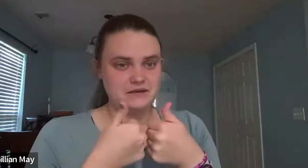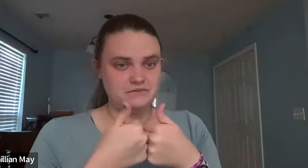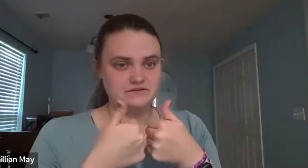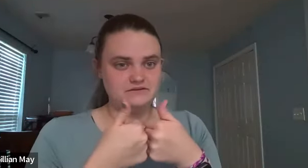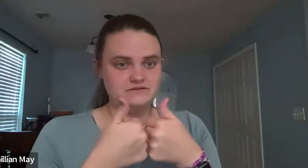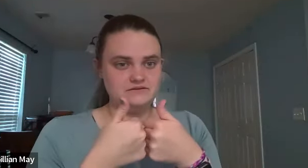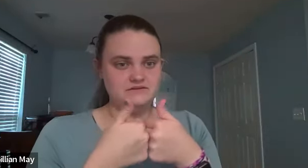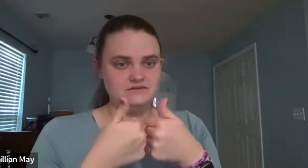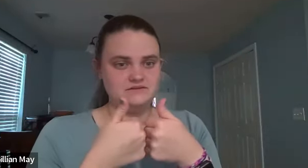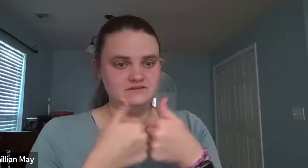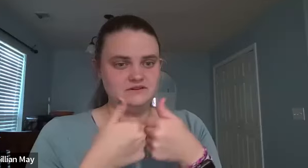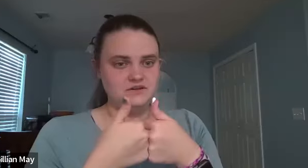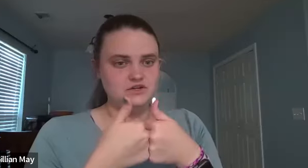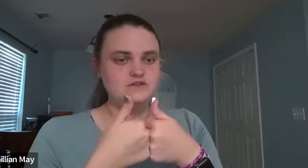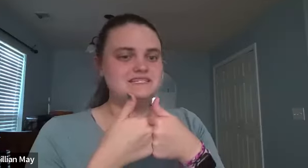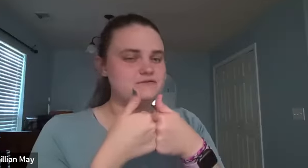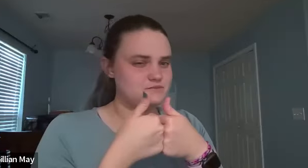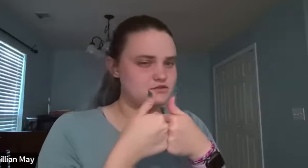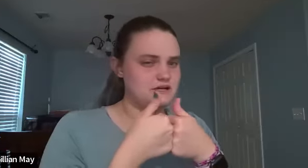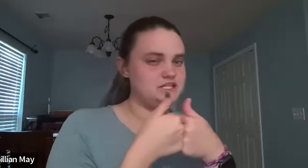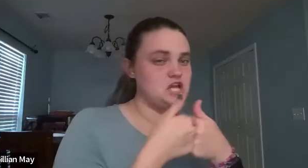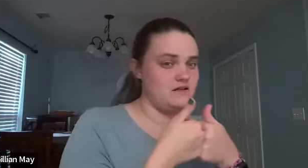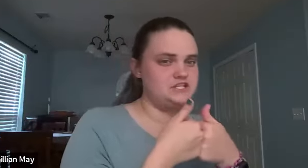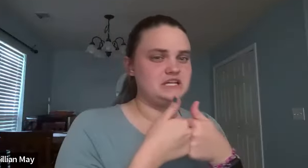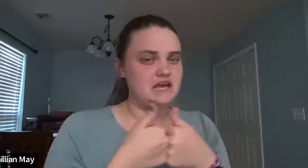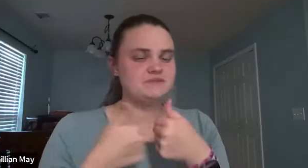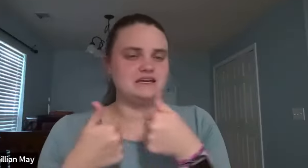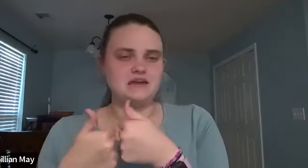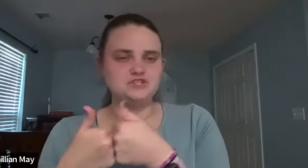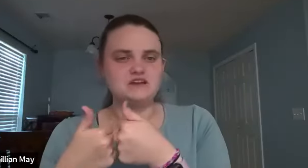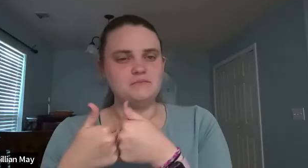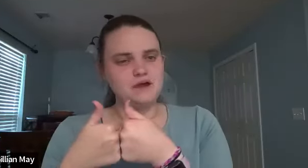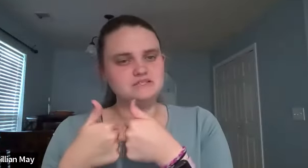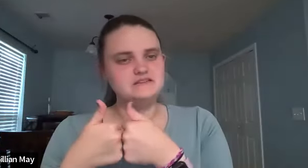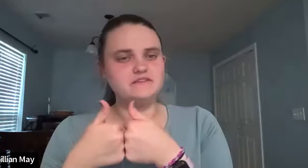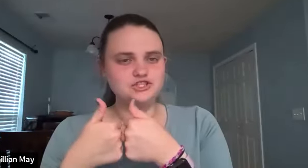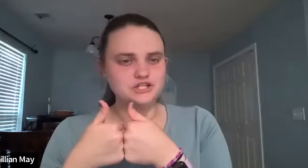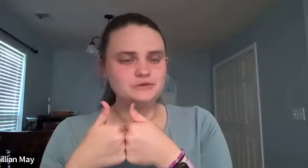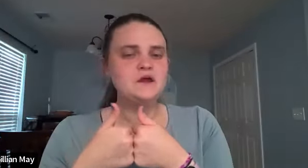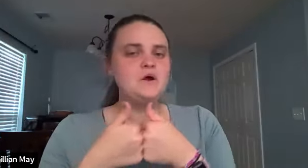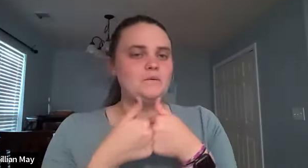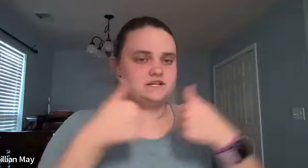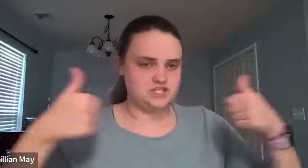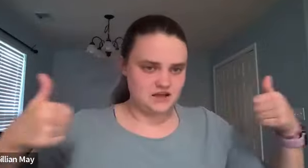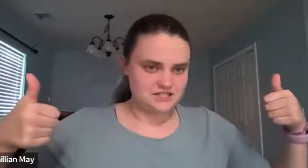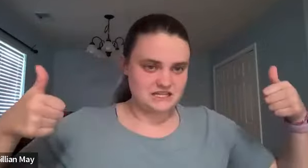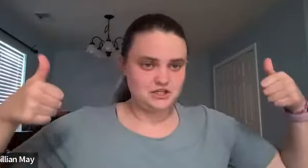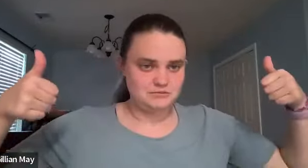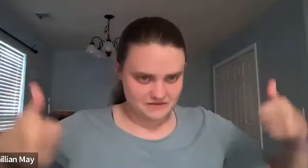game. So the difference between challenge and game is that game's just kind of bouncing, like they're chill, whereas challenge is like you make that